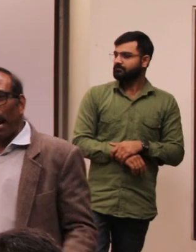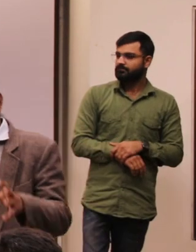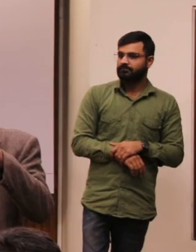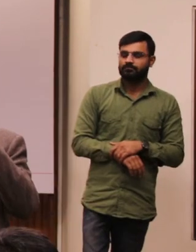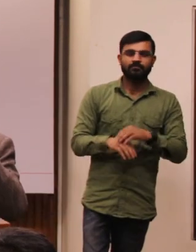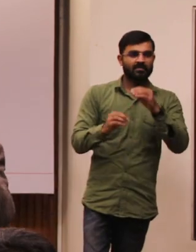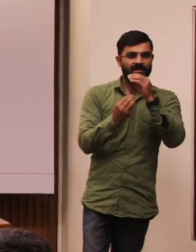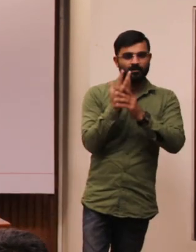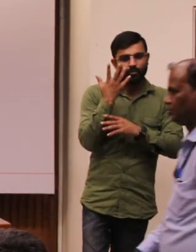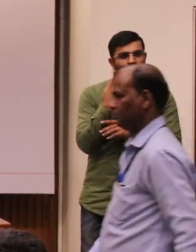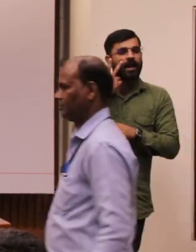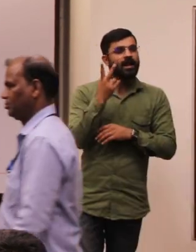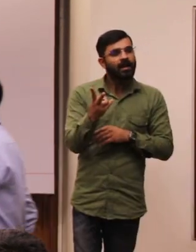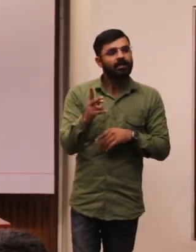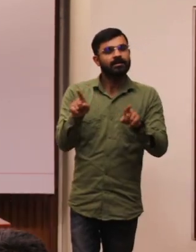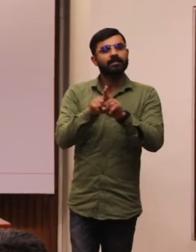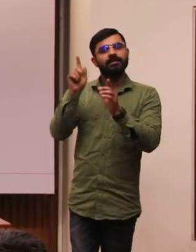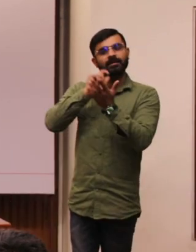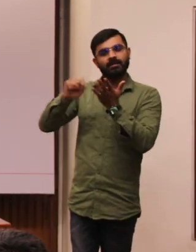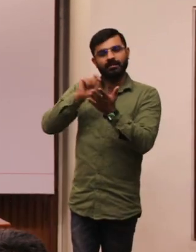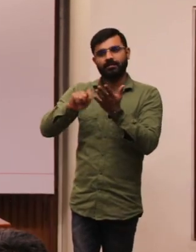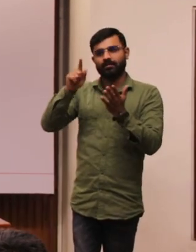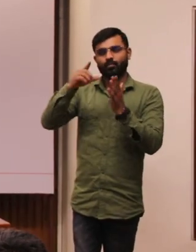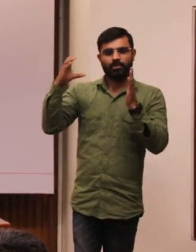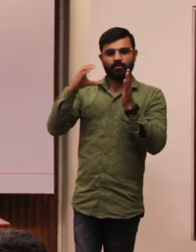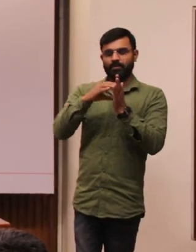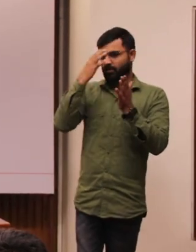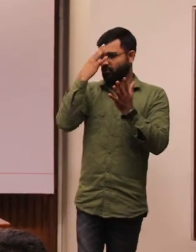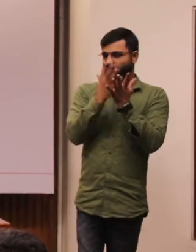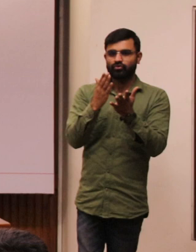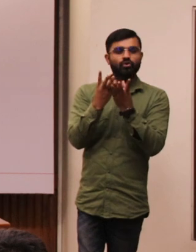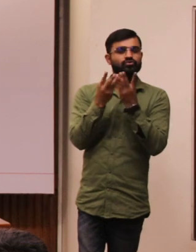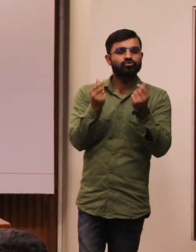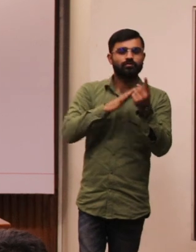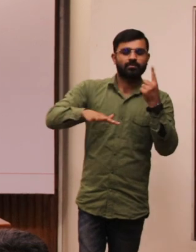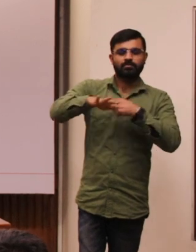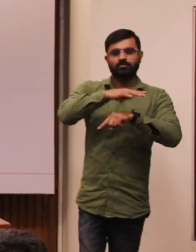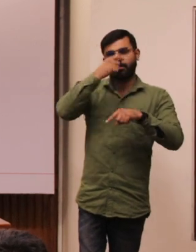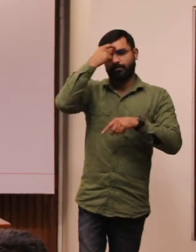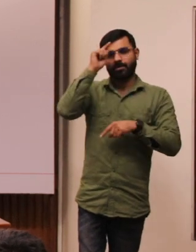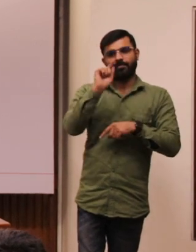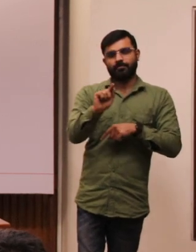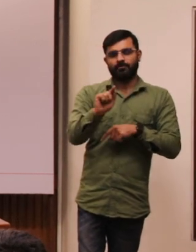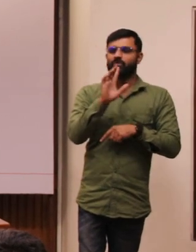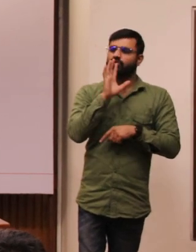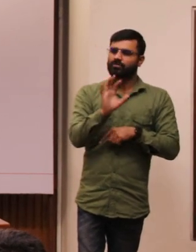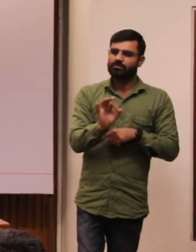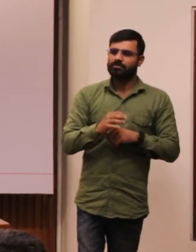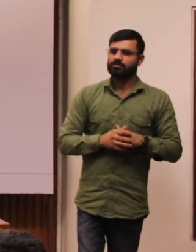actually plantation being seen, as I have written, is one-stop solution for all environmental problems. It is